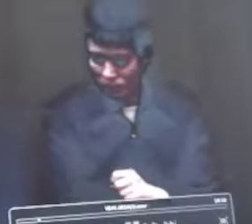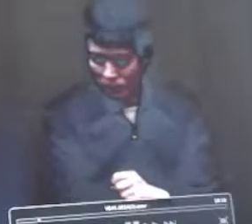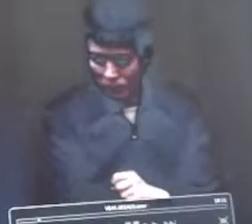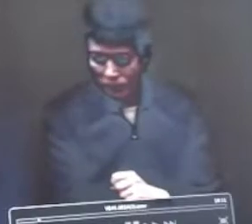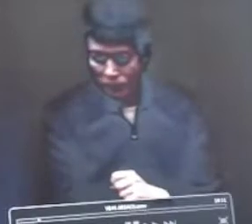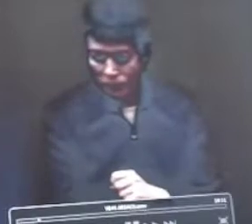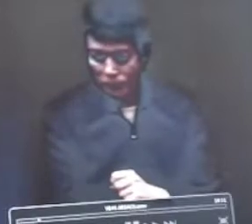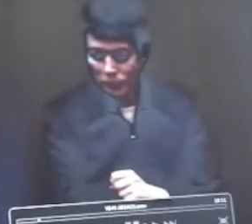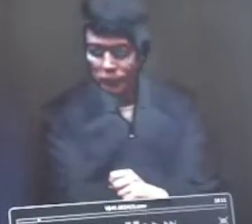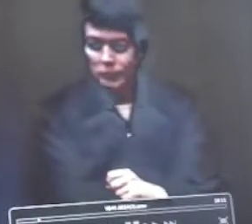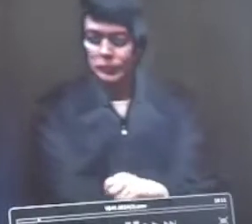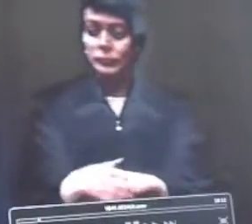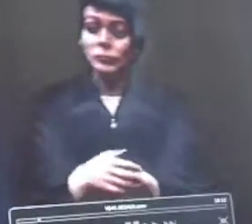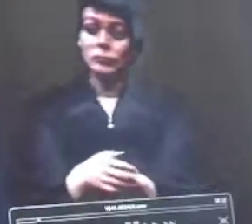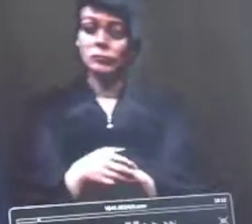interpretation. So that's a problem.